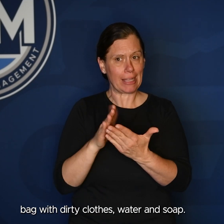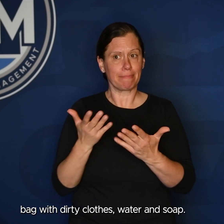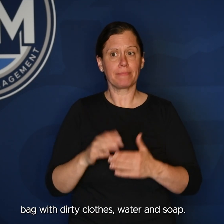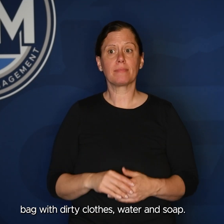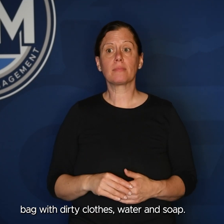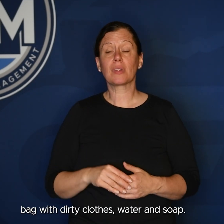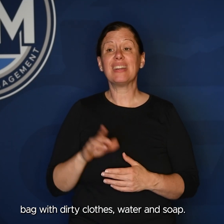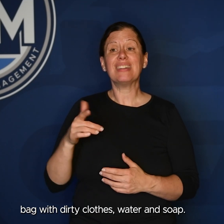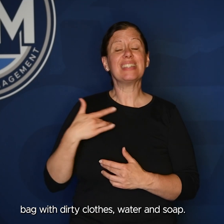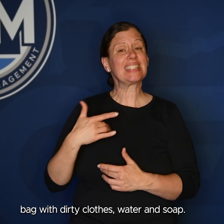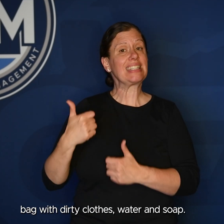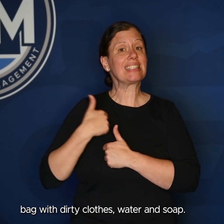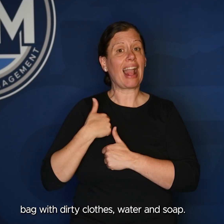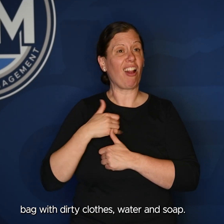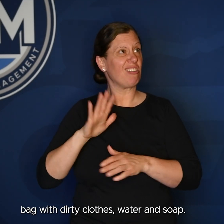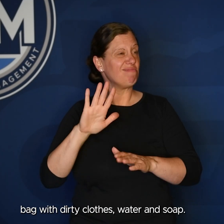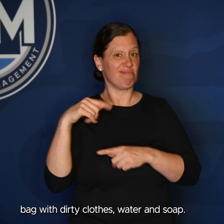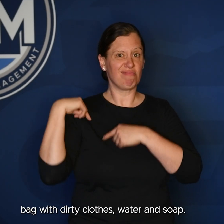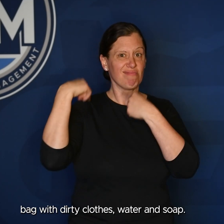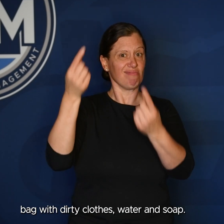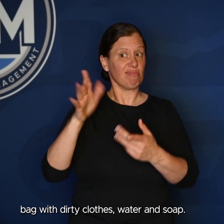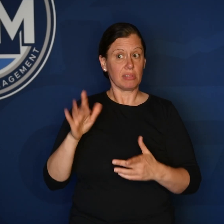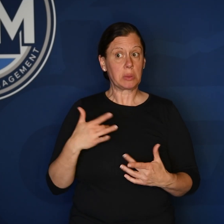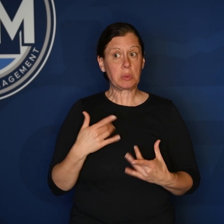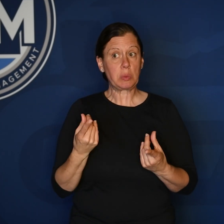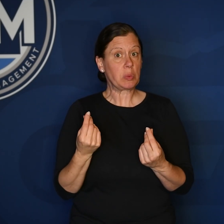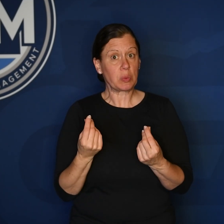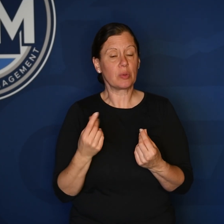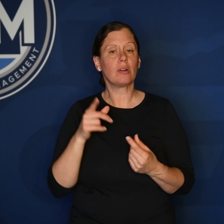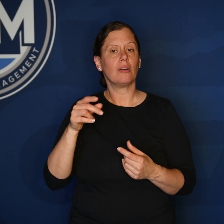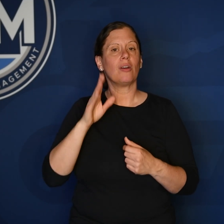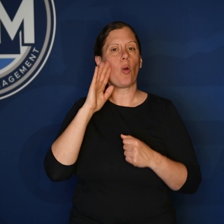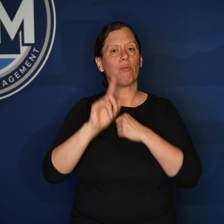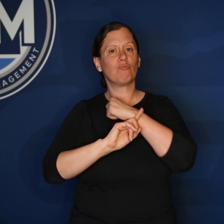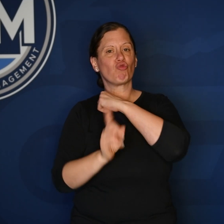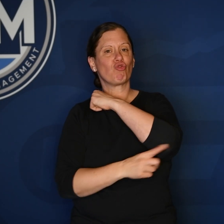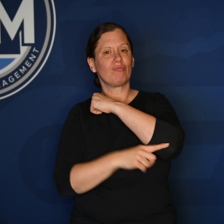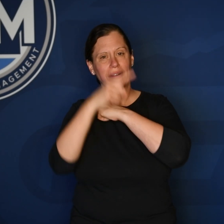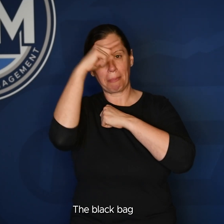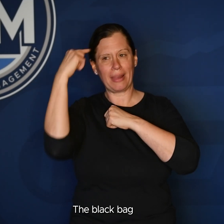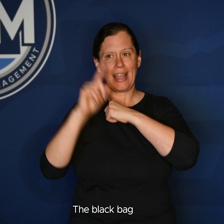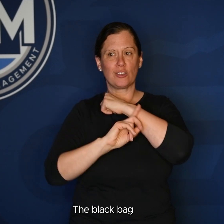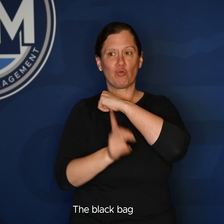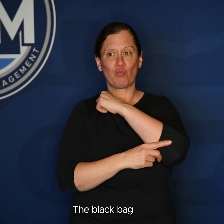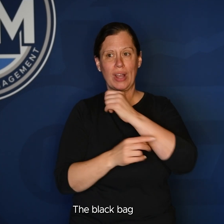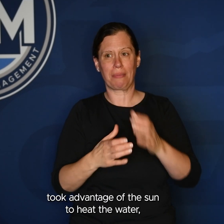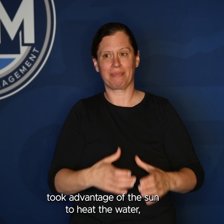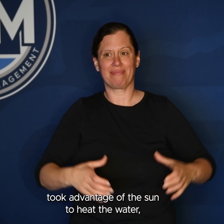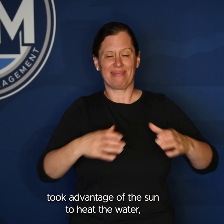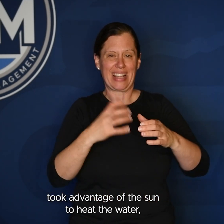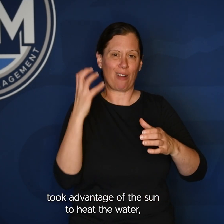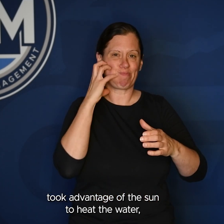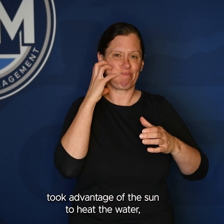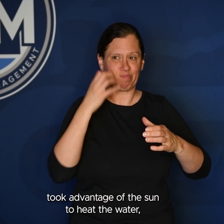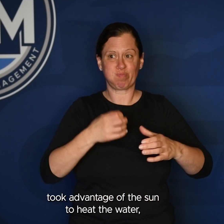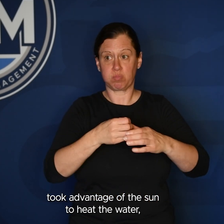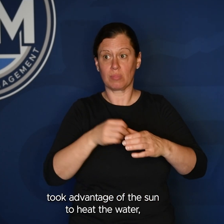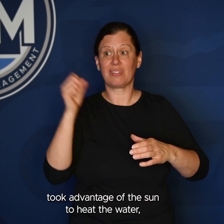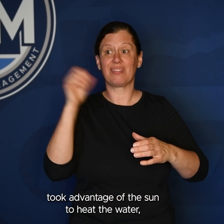with dirty clothes, water, and soap. The black bag took advantage of the sun to